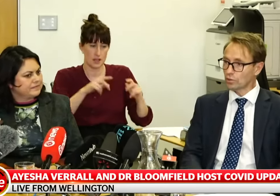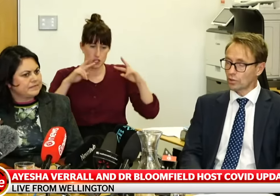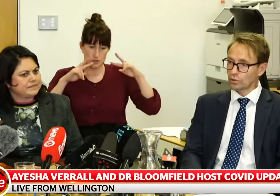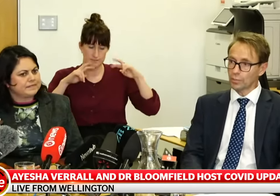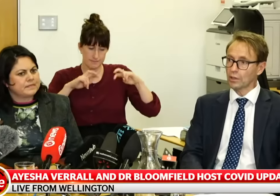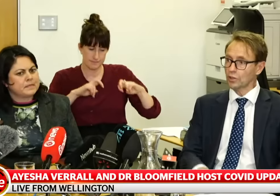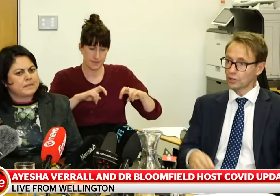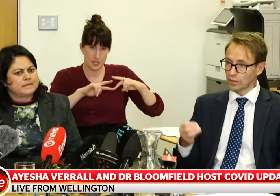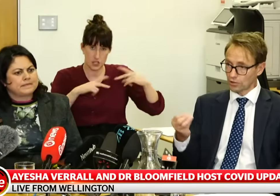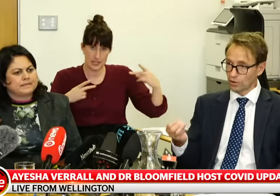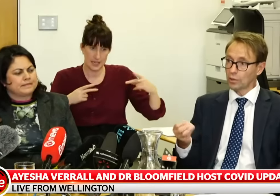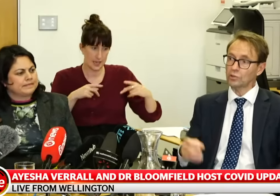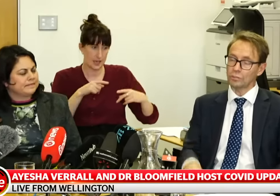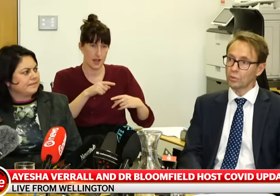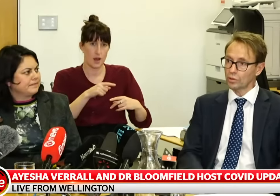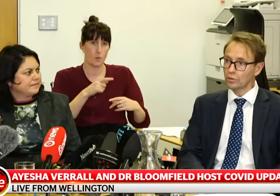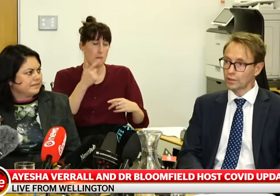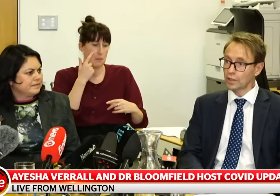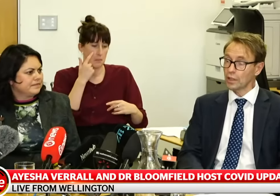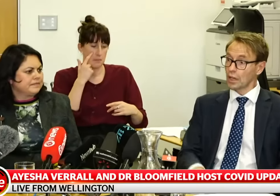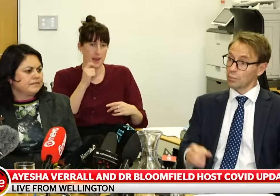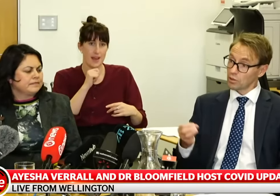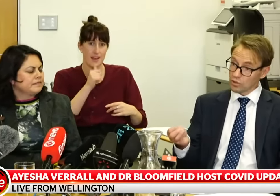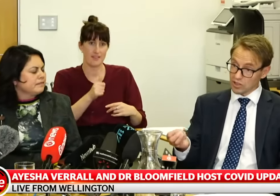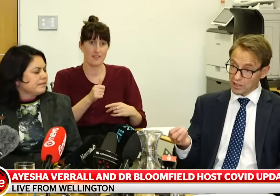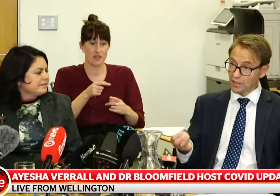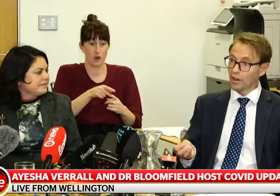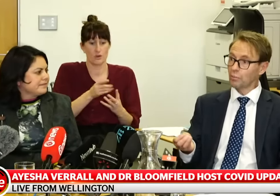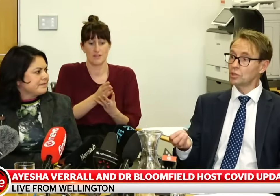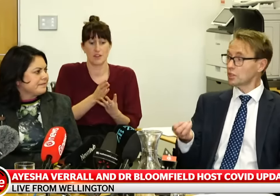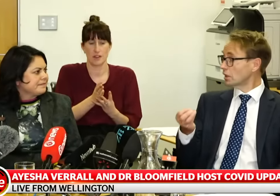severe illness and hospitalisation. That's the most important thing there. But